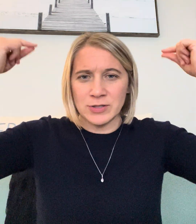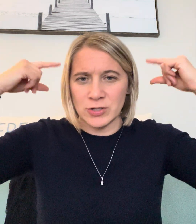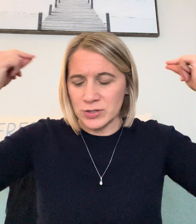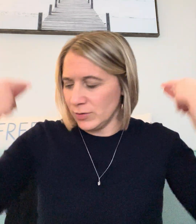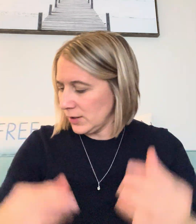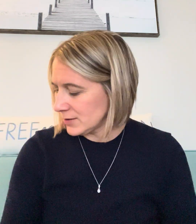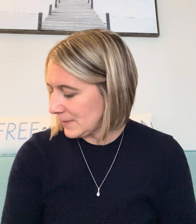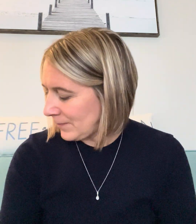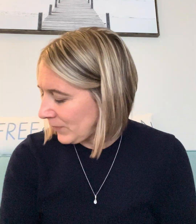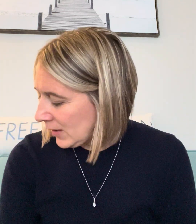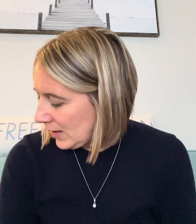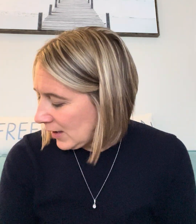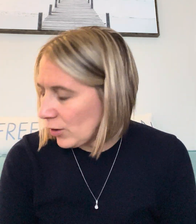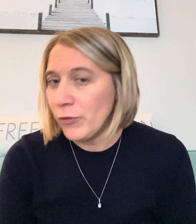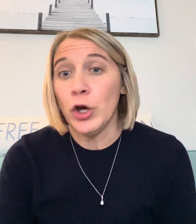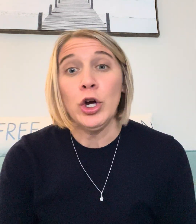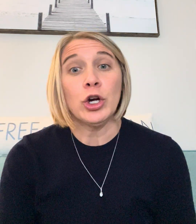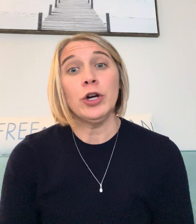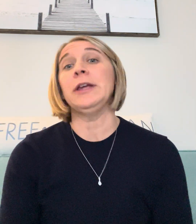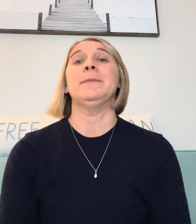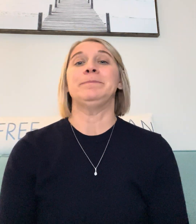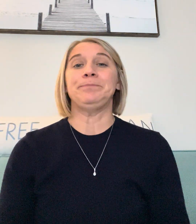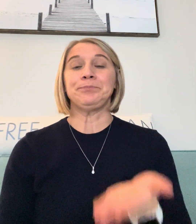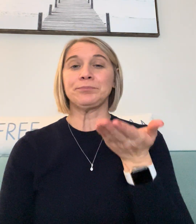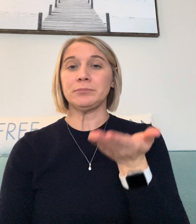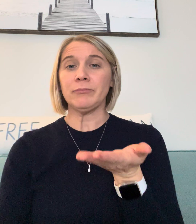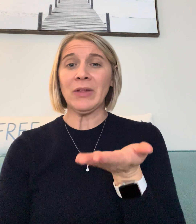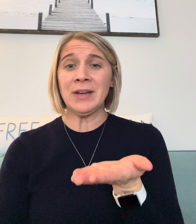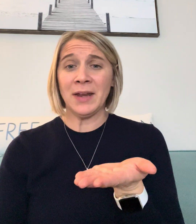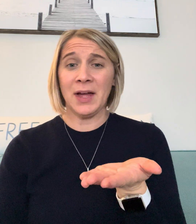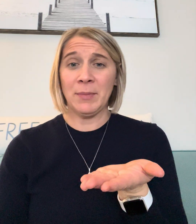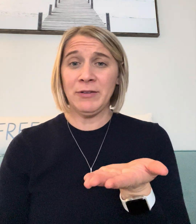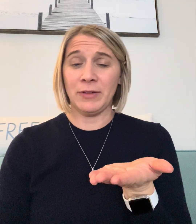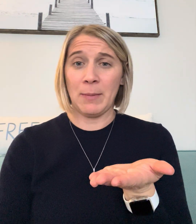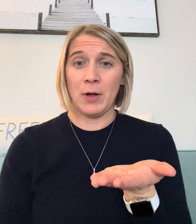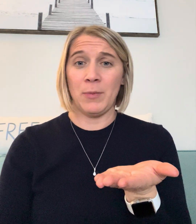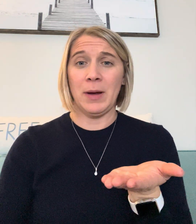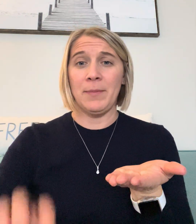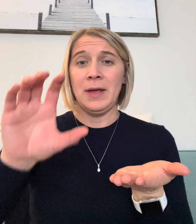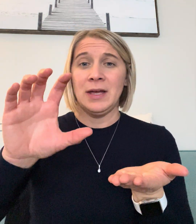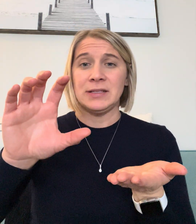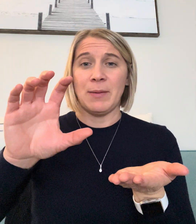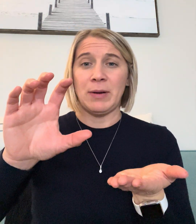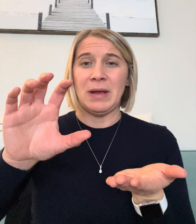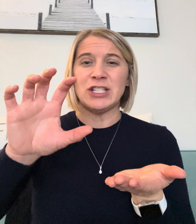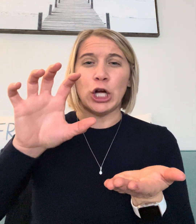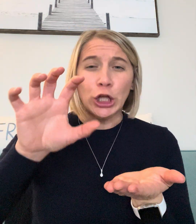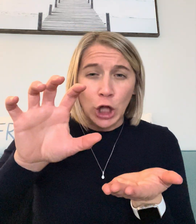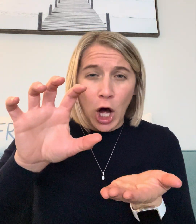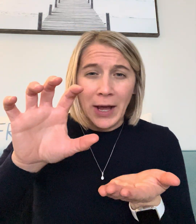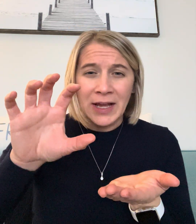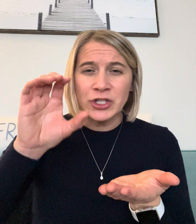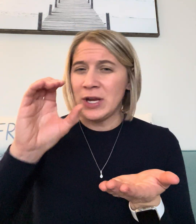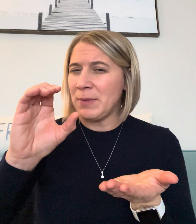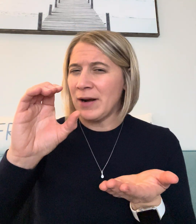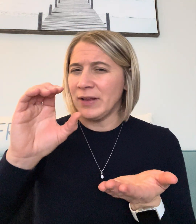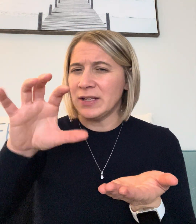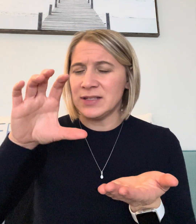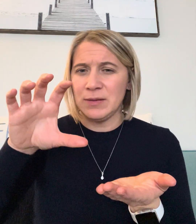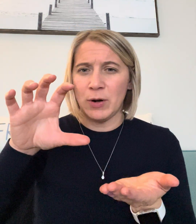just doing this. Elf. Cookie. Non-dominant, flat palm up. Dominant makes a claw hand shape, kind of like a C but